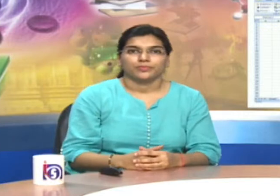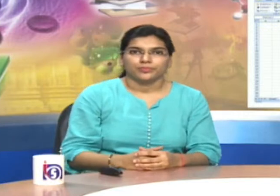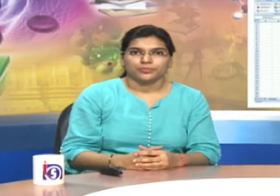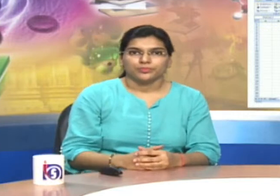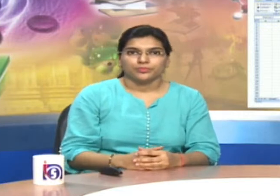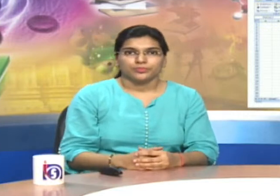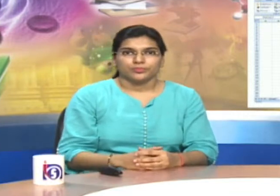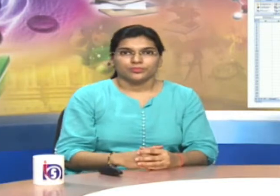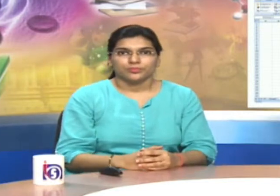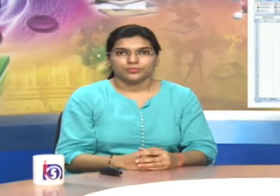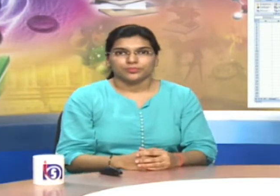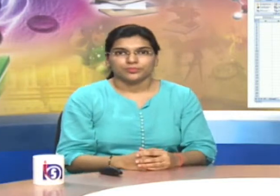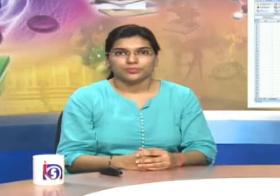format on the screen.